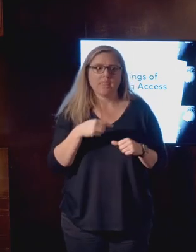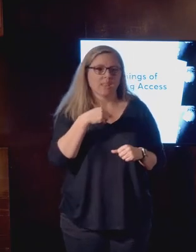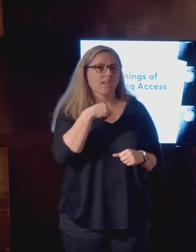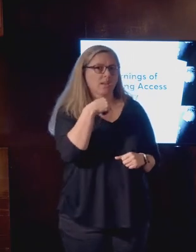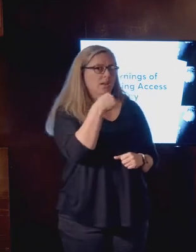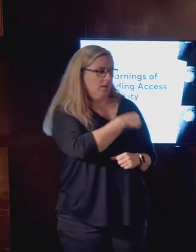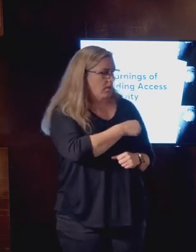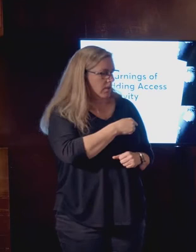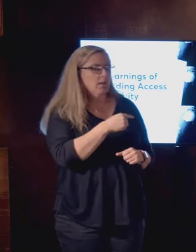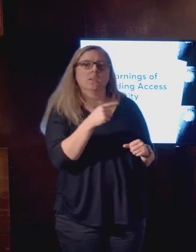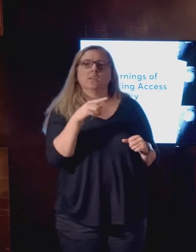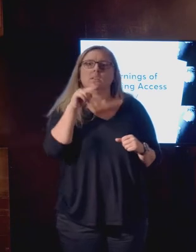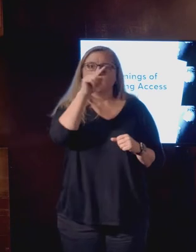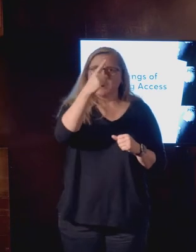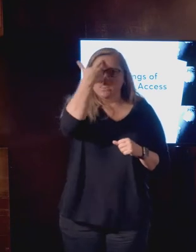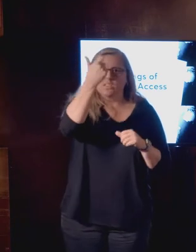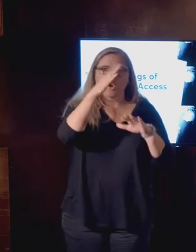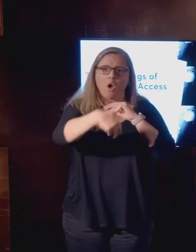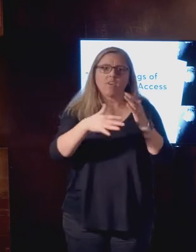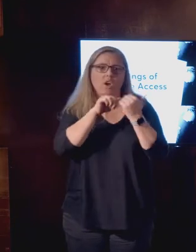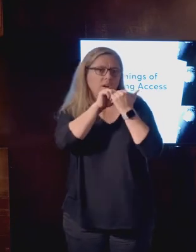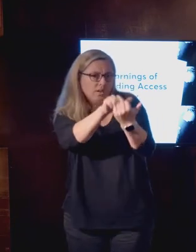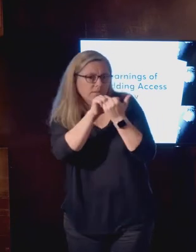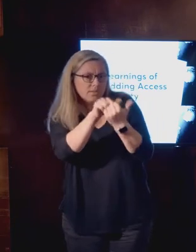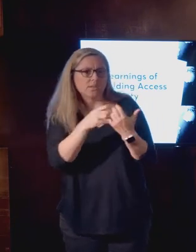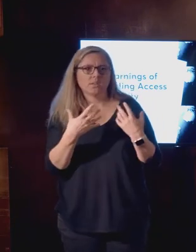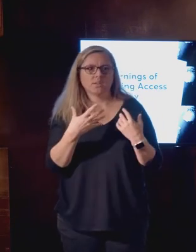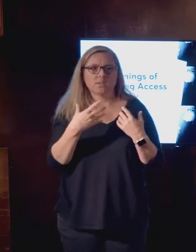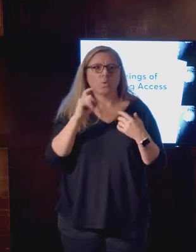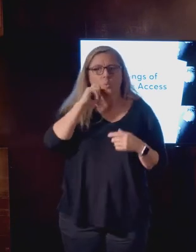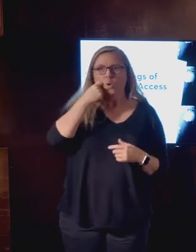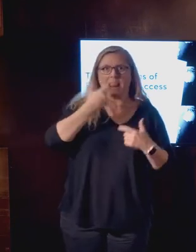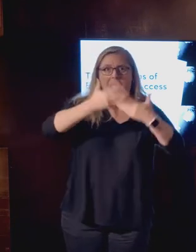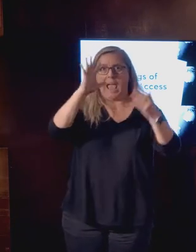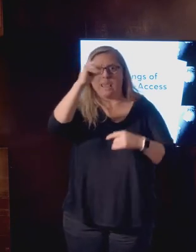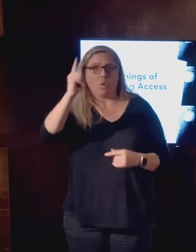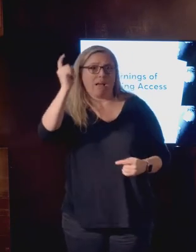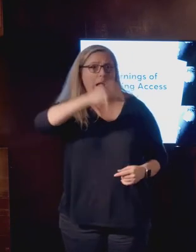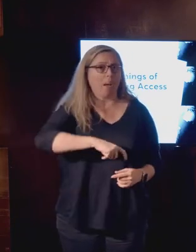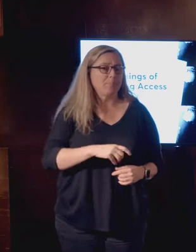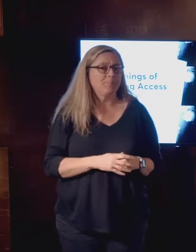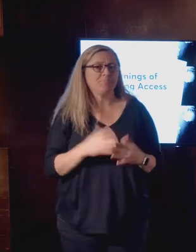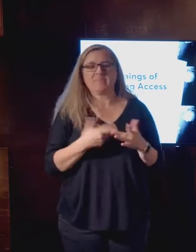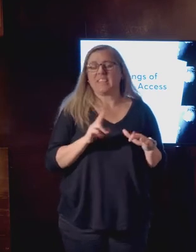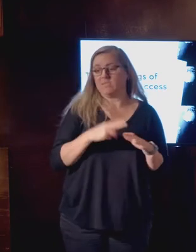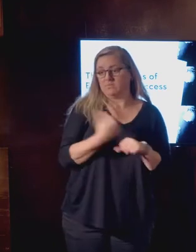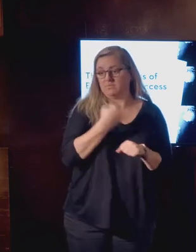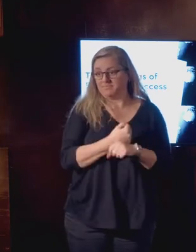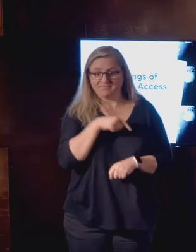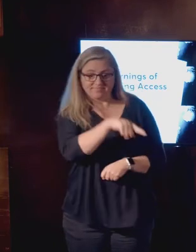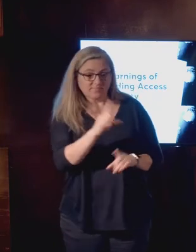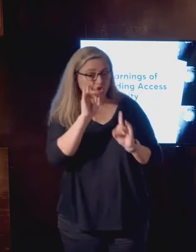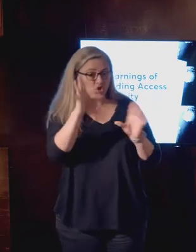this, the idea of allyship and about, well, would anyone come, that was the thing that we kept saying, is that if we just make this show